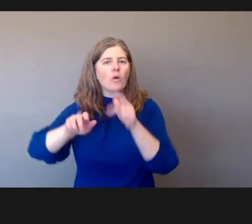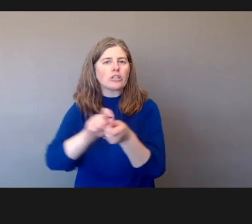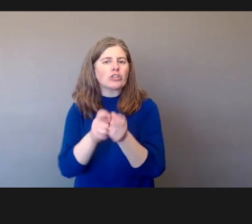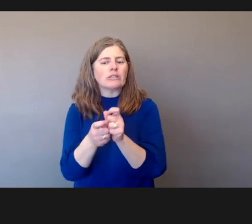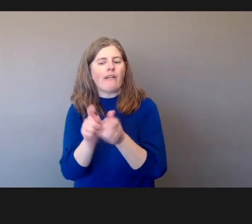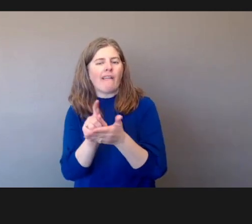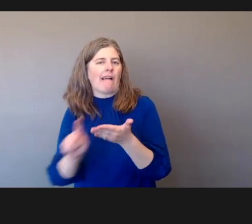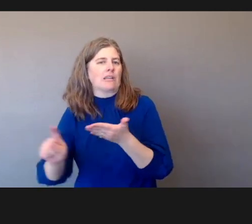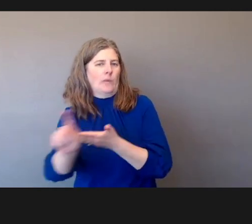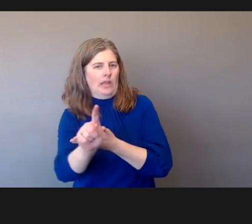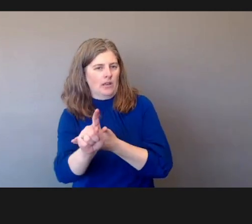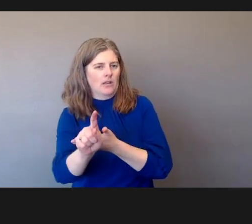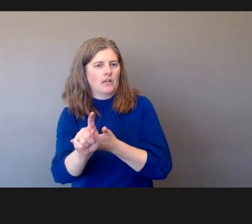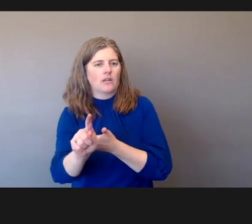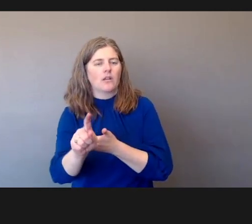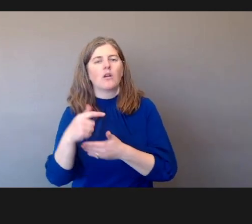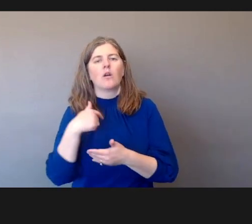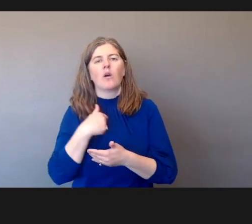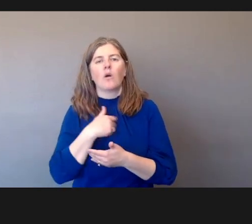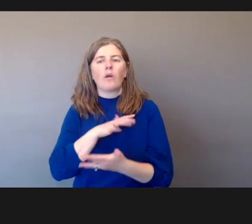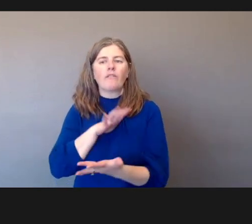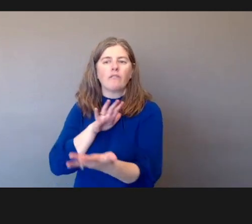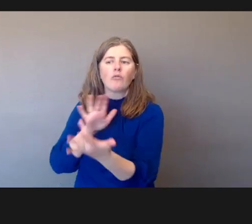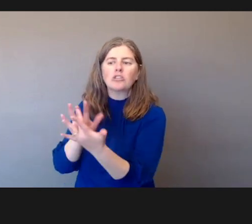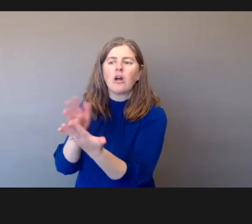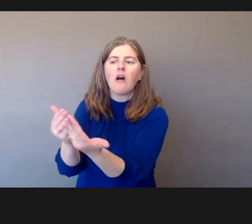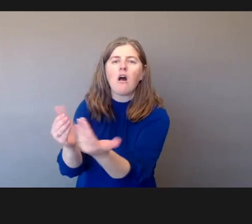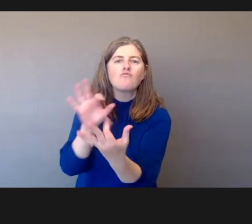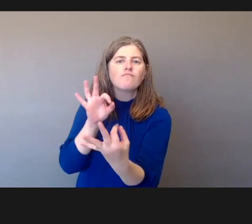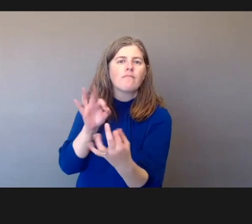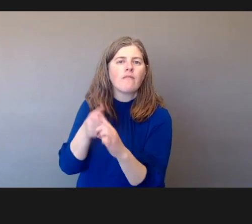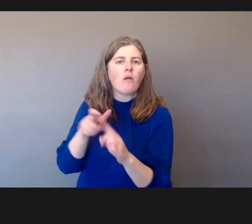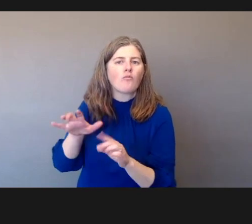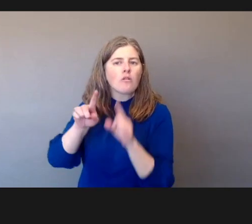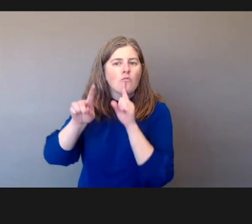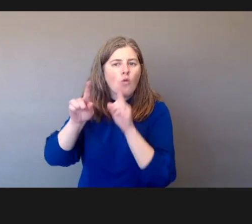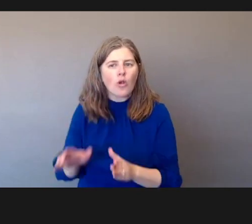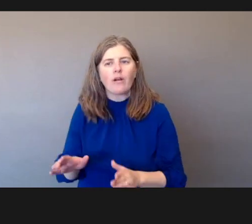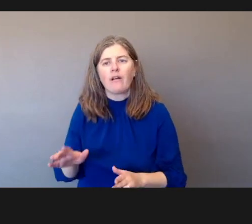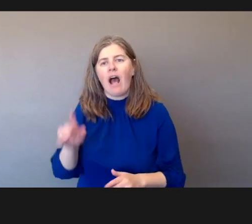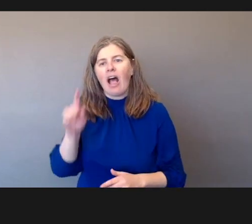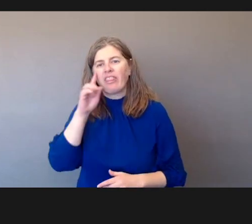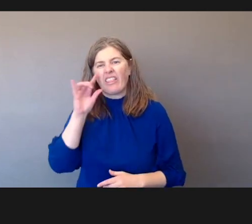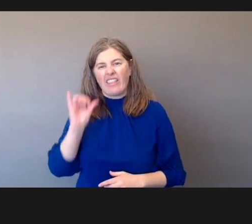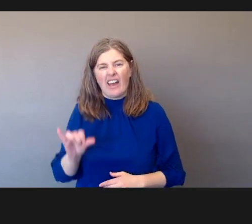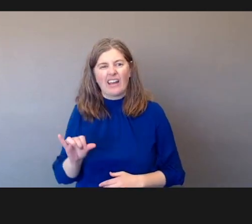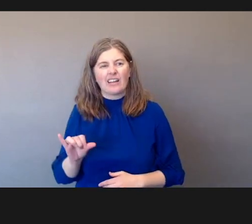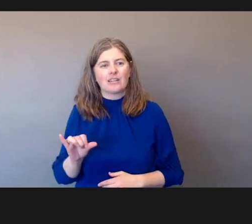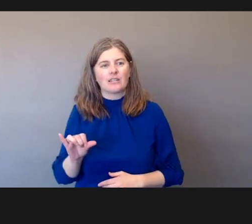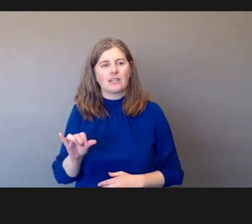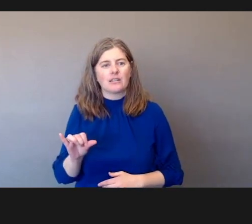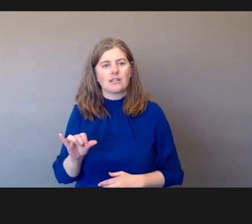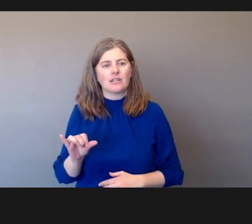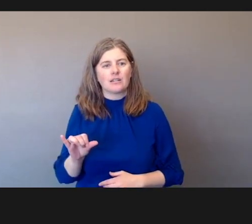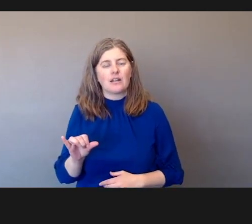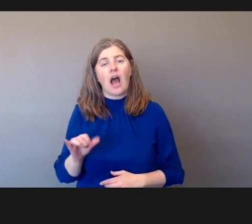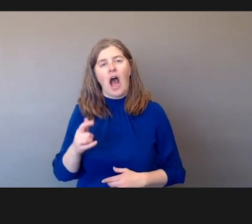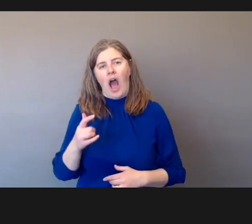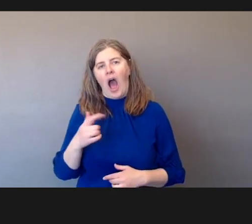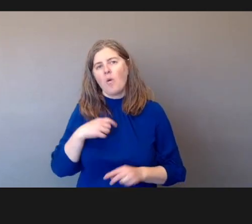next week. And we've reached out and gotten a lot of input from reporters. So I think, so I would go week to